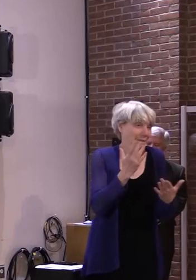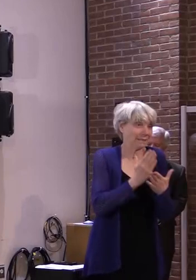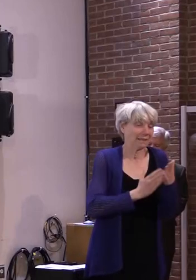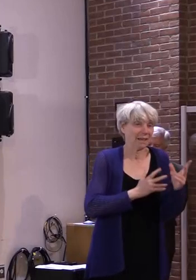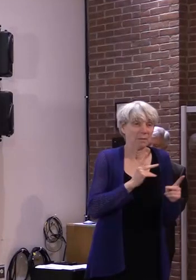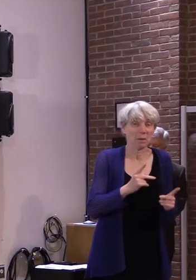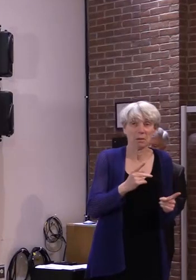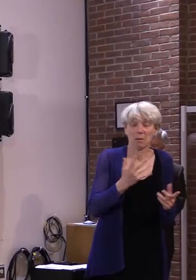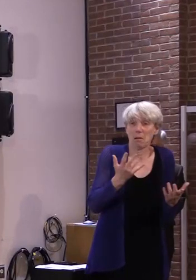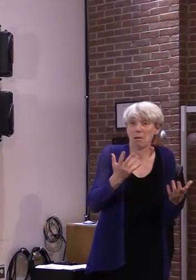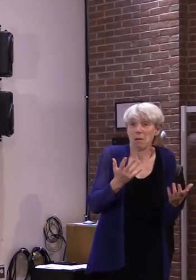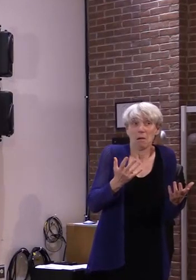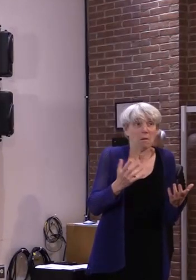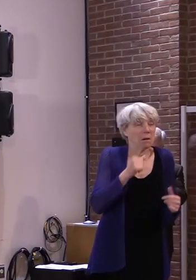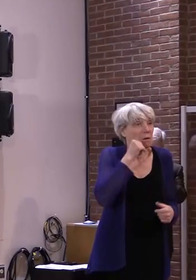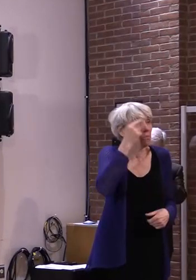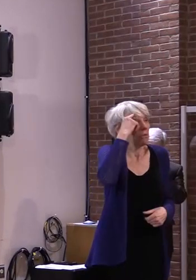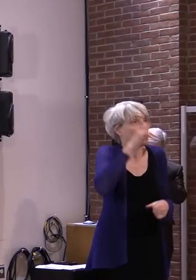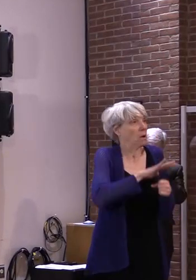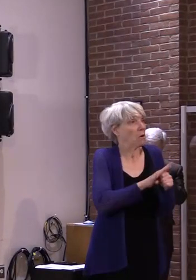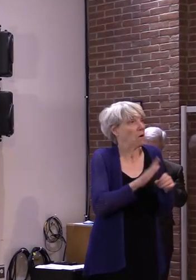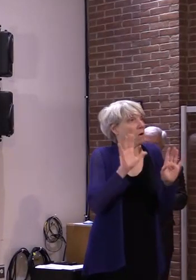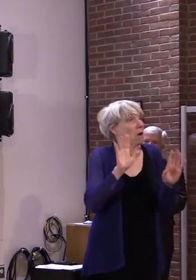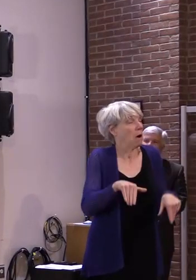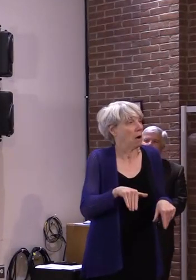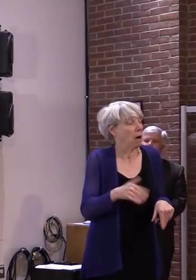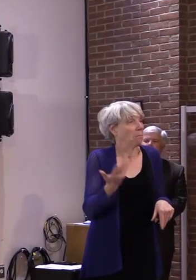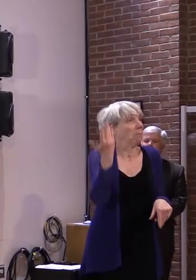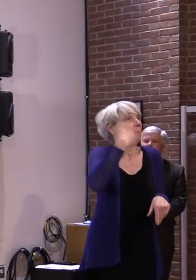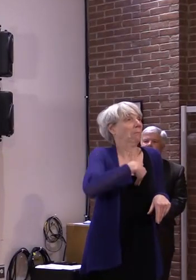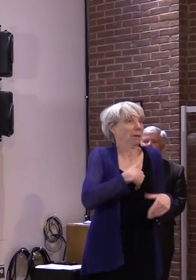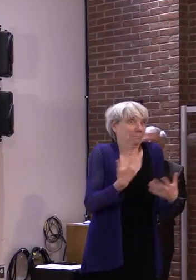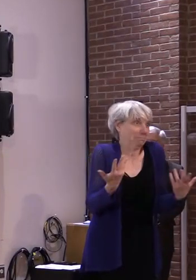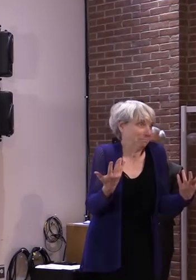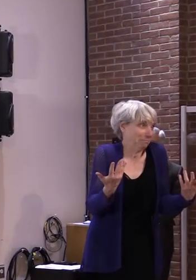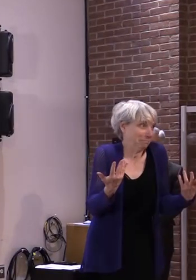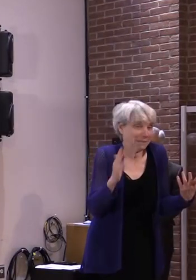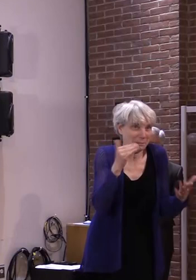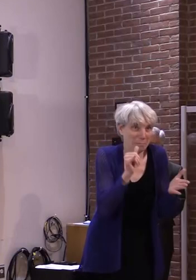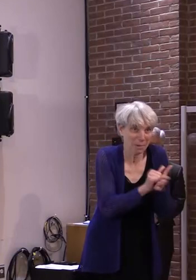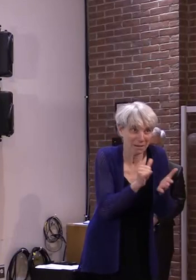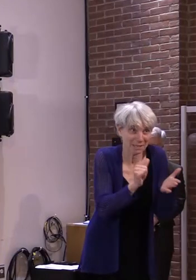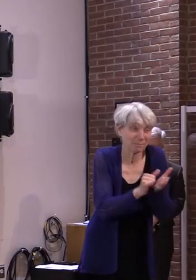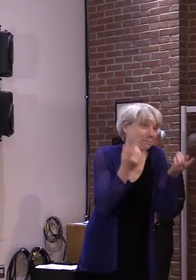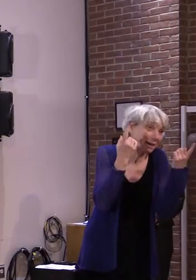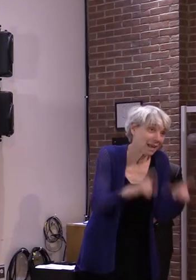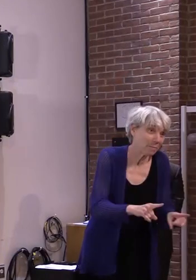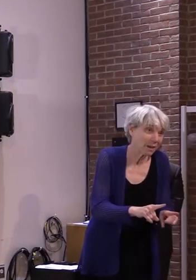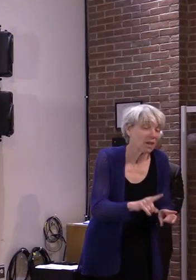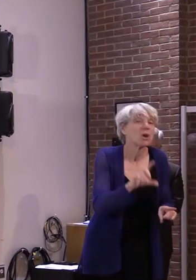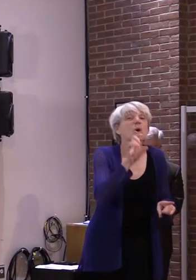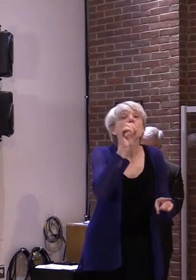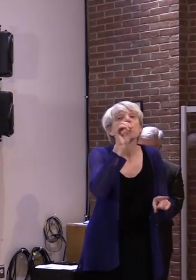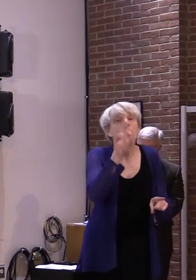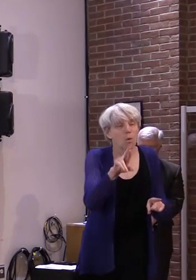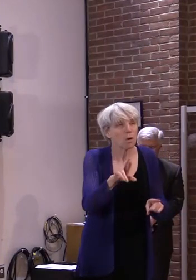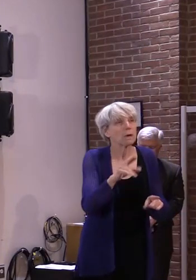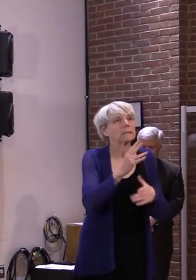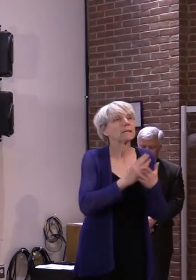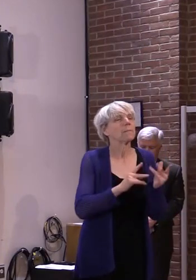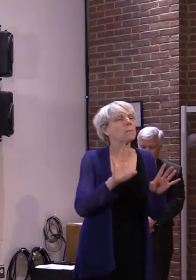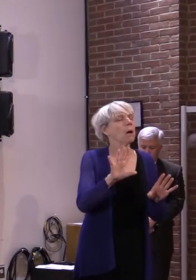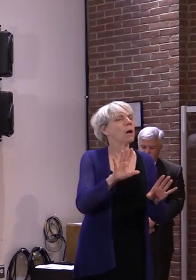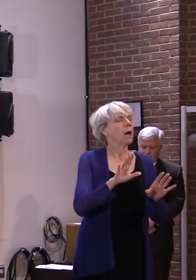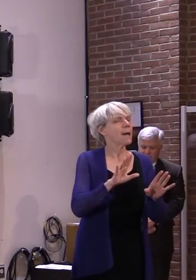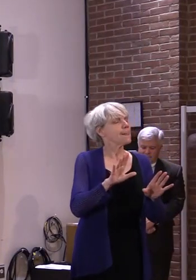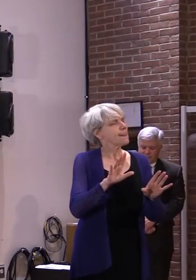run into it in their day-to-day lives. Or they may be among the last in the wait-and-see group. If